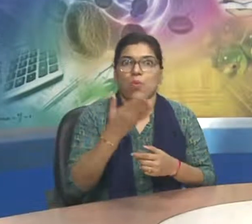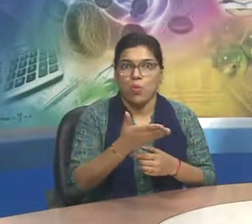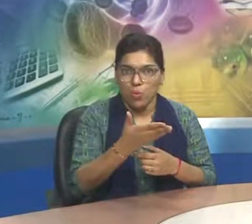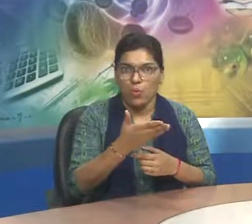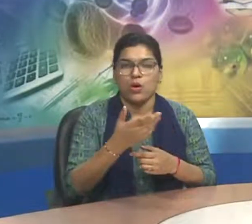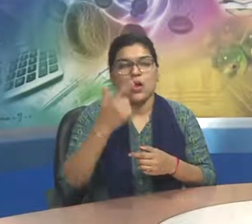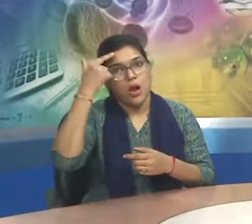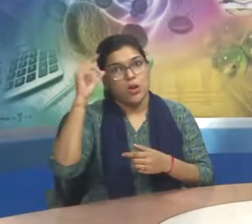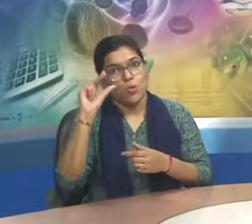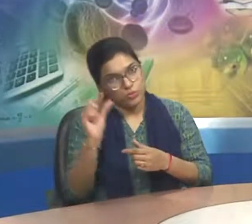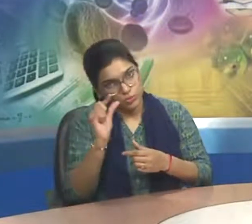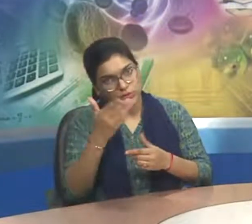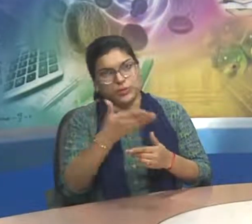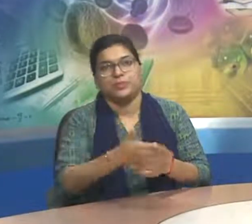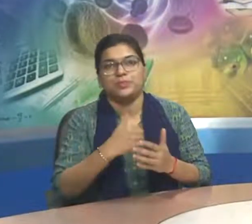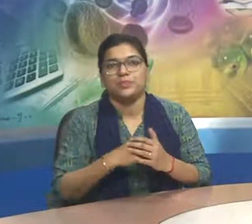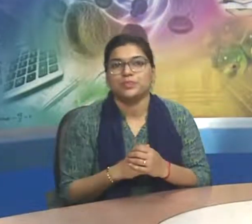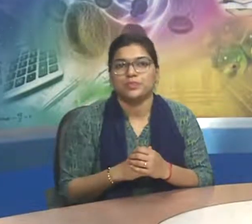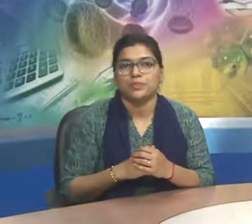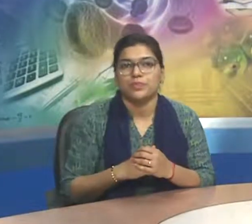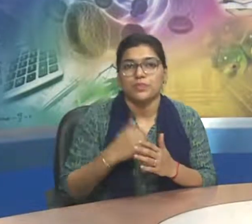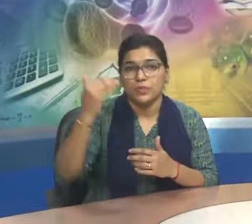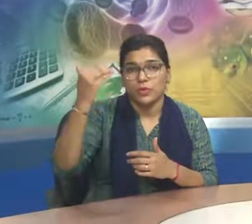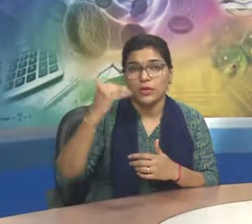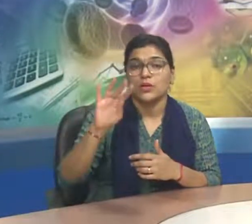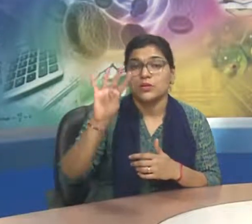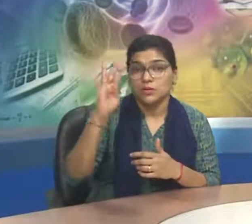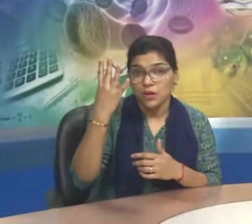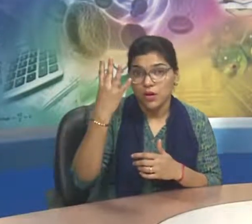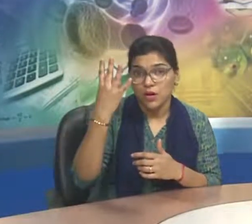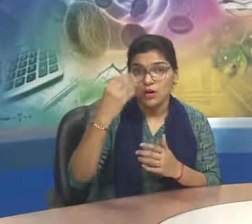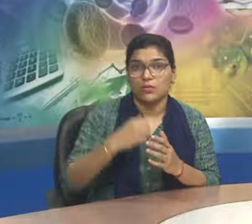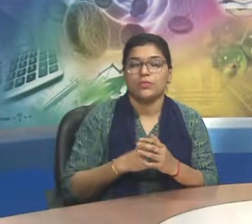And the third usage is, it is important in various industries